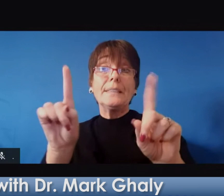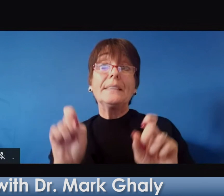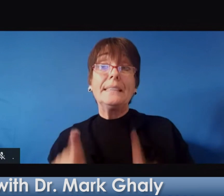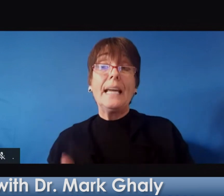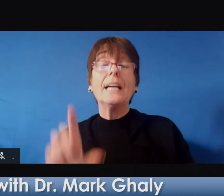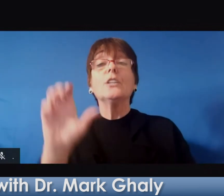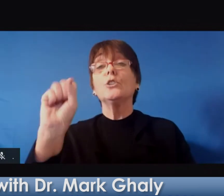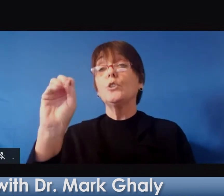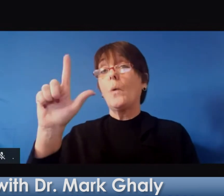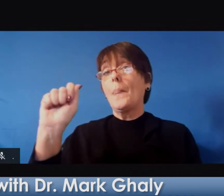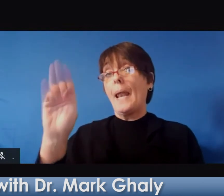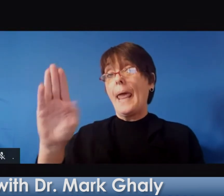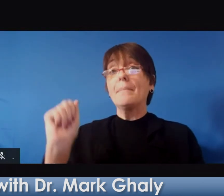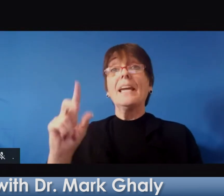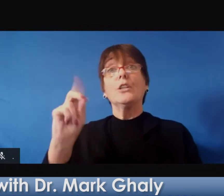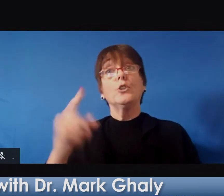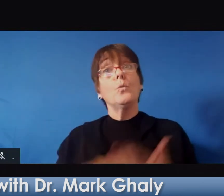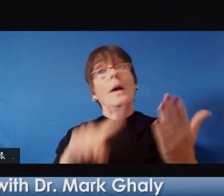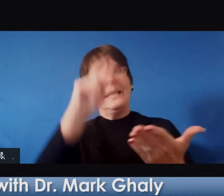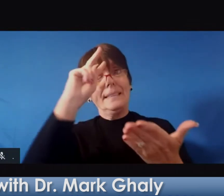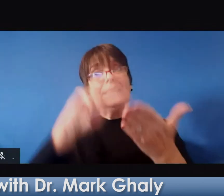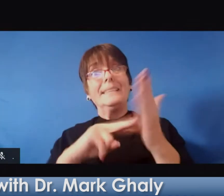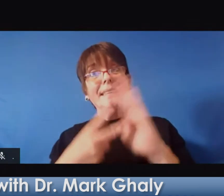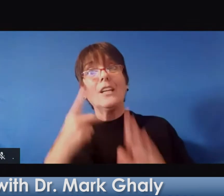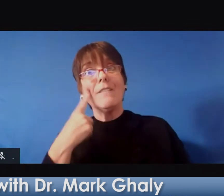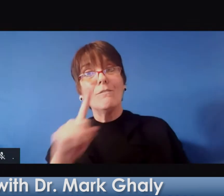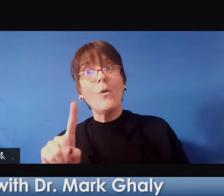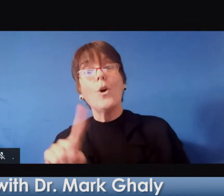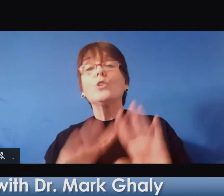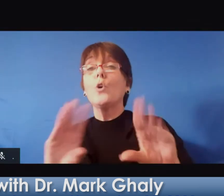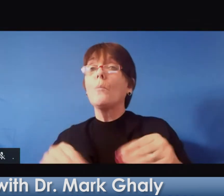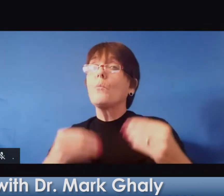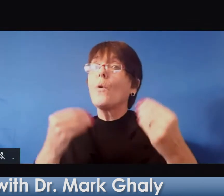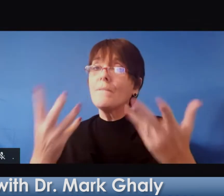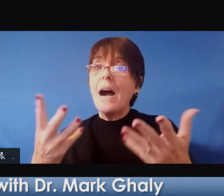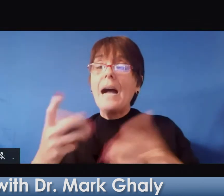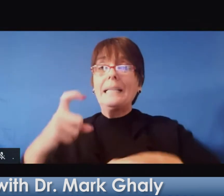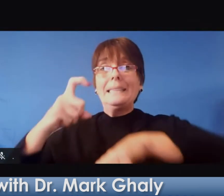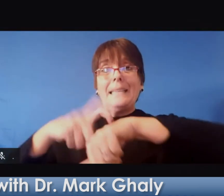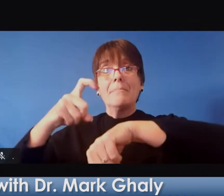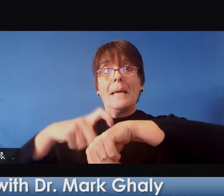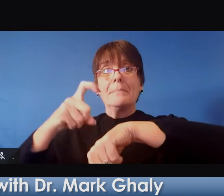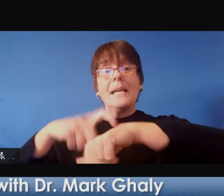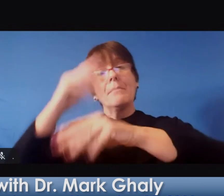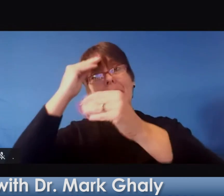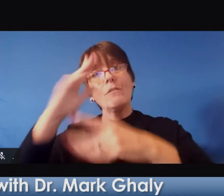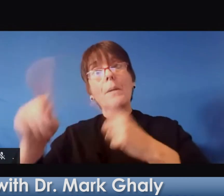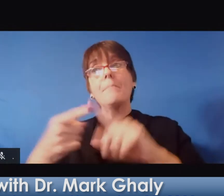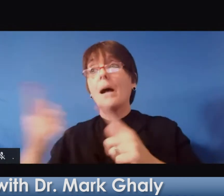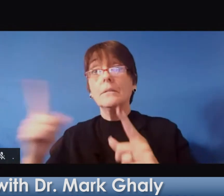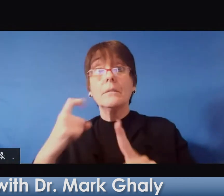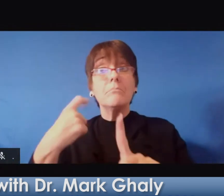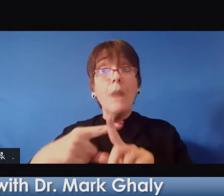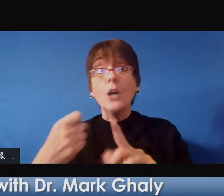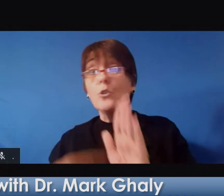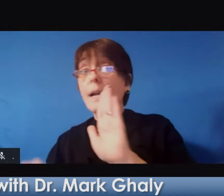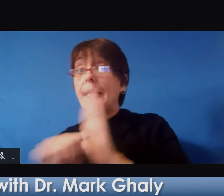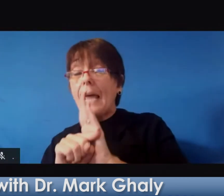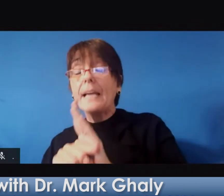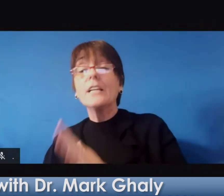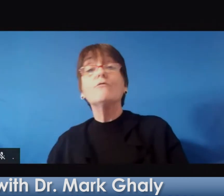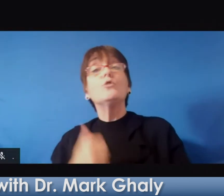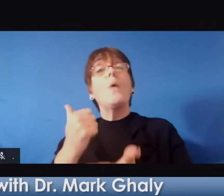the lab can do what it was meant to do, which was provide timely information about someone's COVID status to equip public